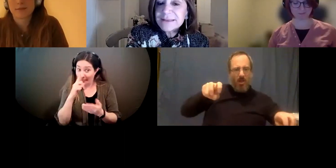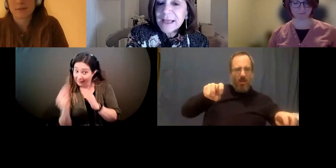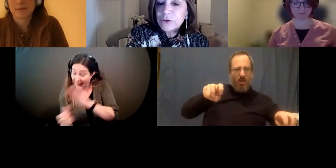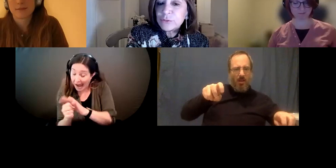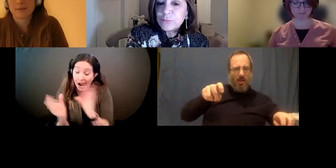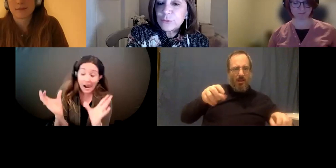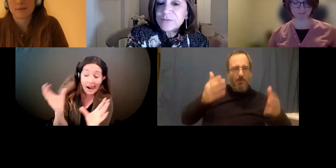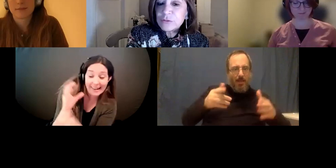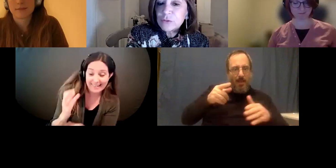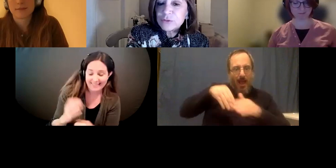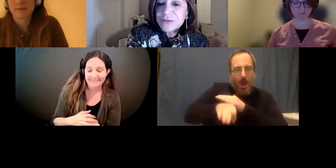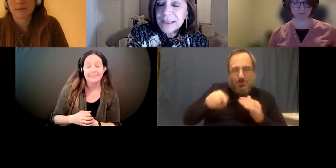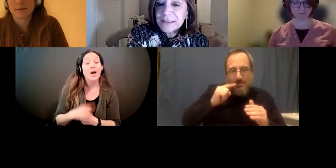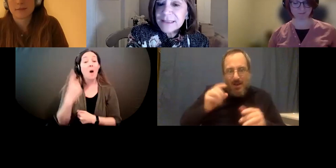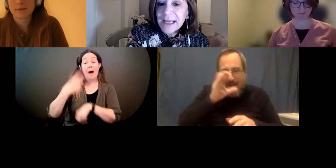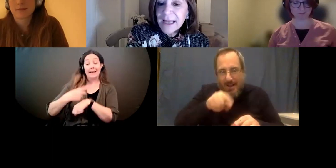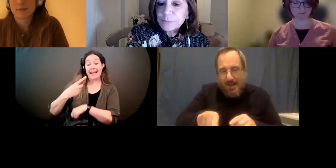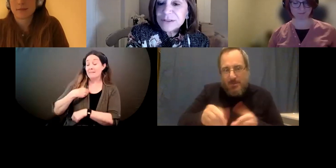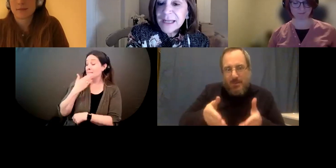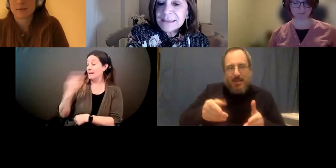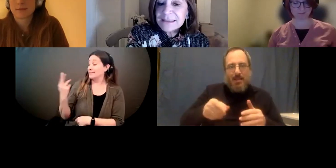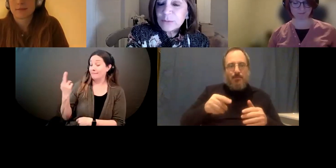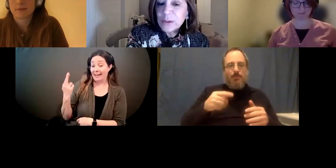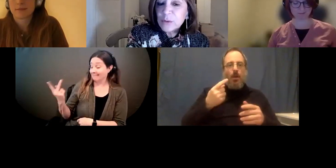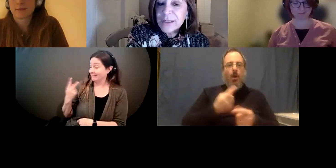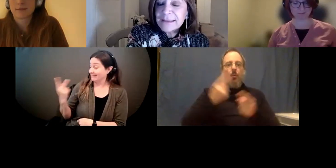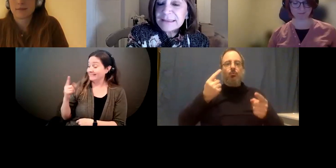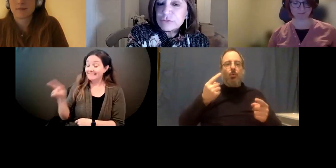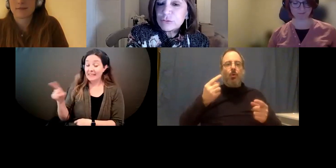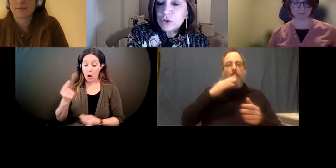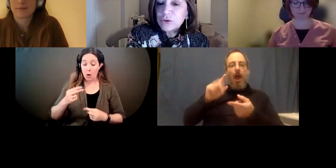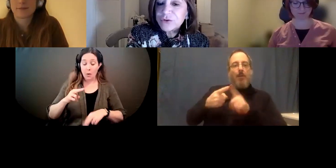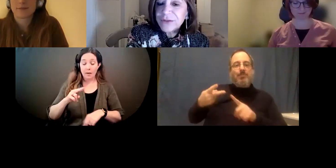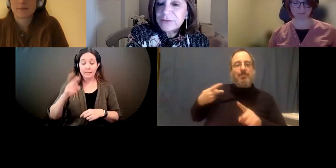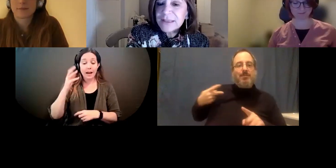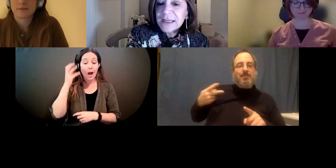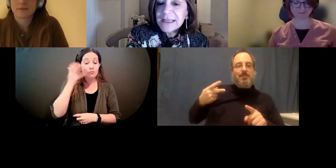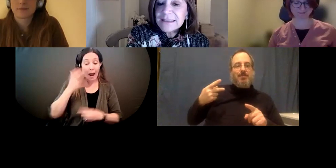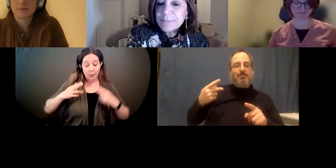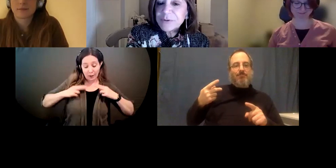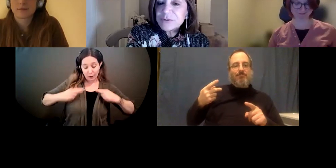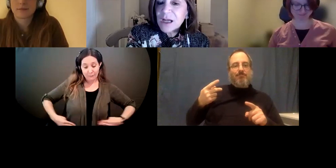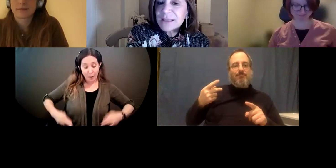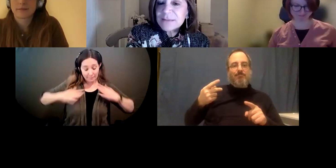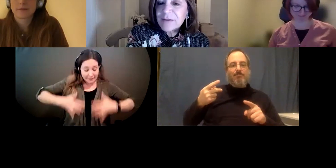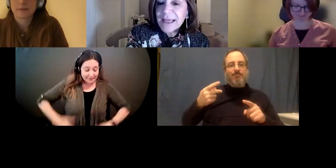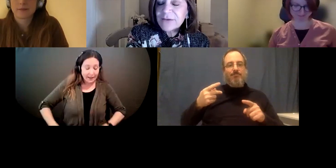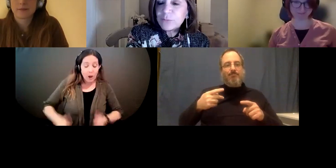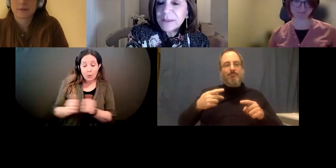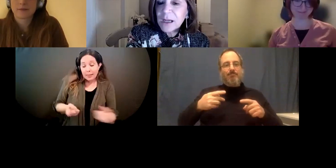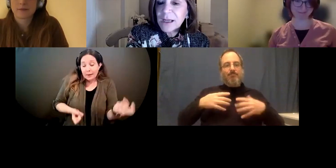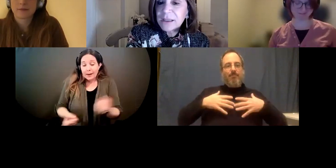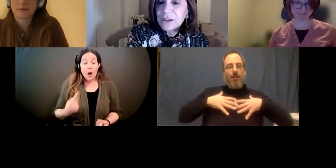Brownie Scout uniforms and roller skates and pretended we were Nancy Drew Girl Scouts, deputized by